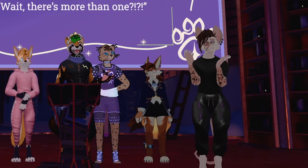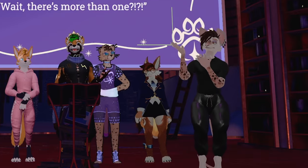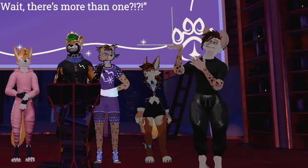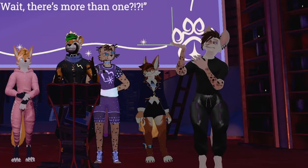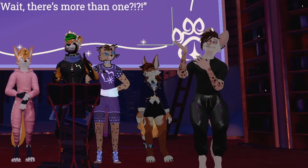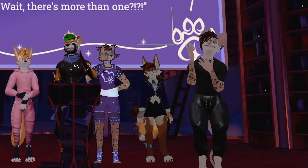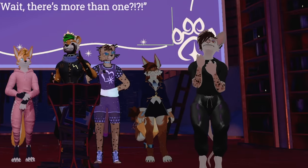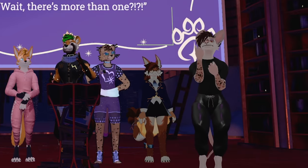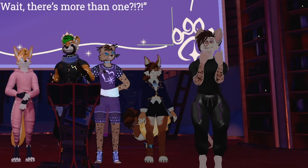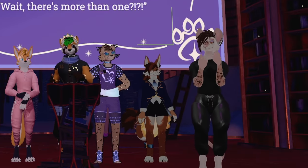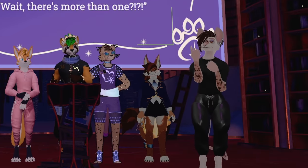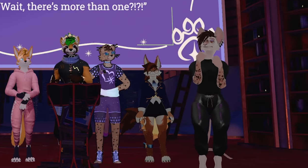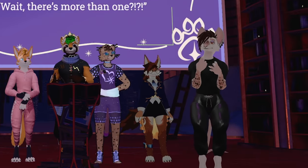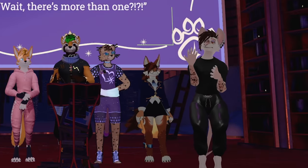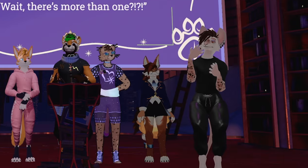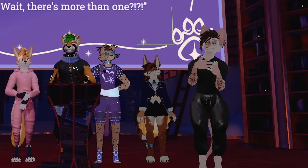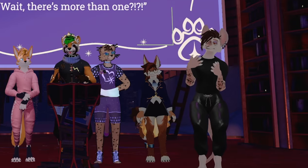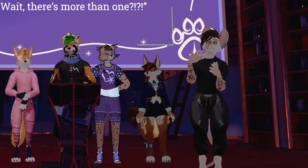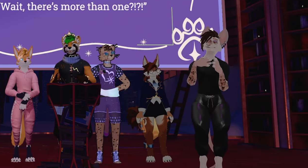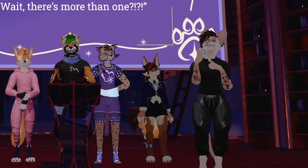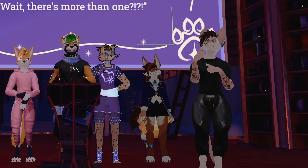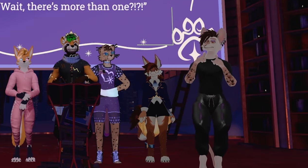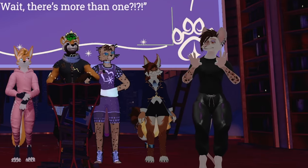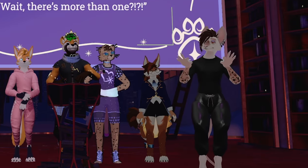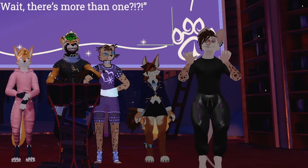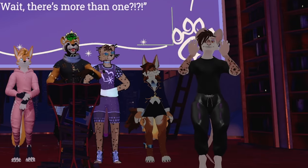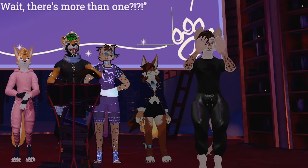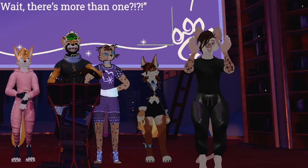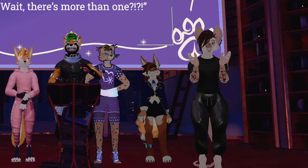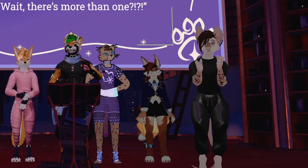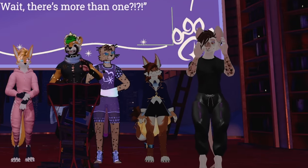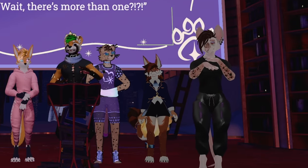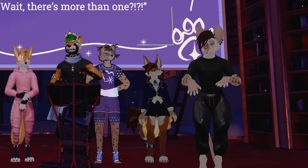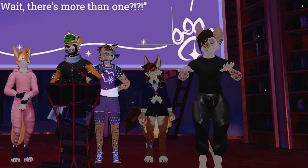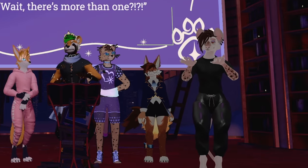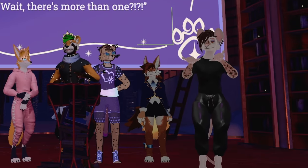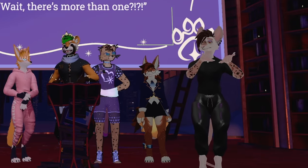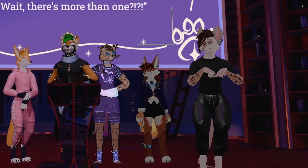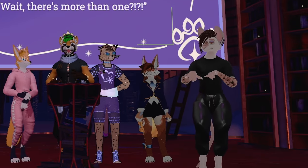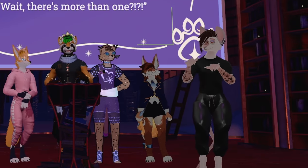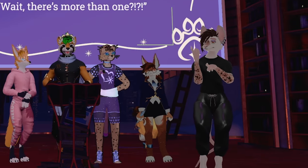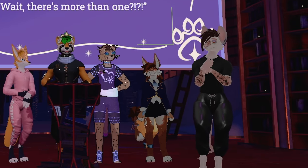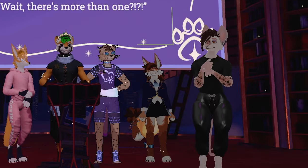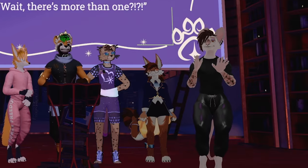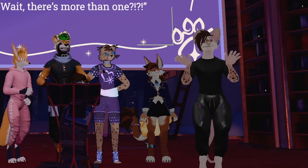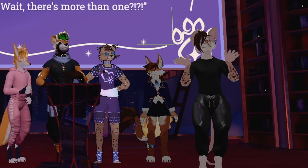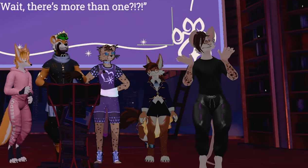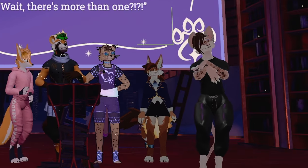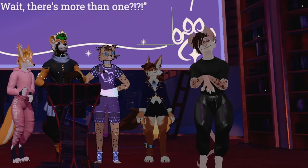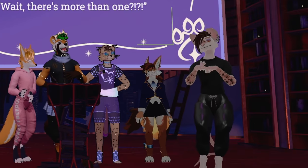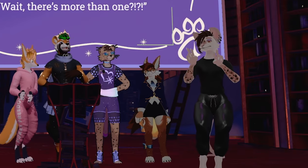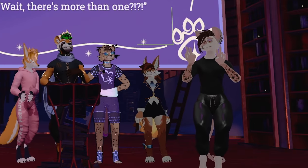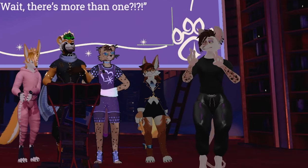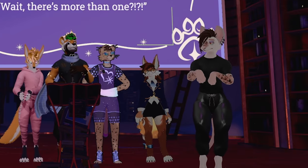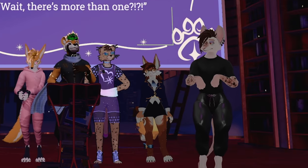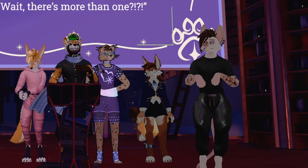right? No, not at all. And there's definitely more than one sign language.